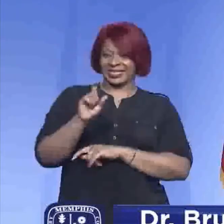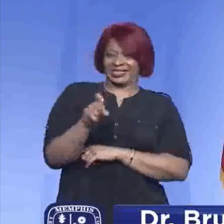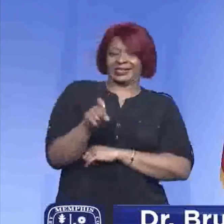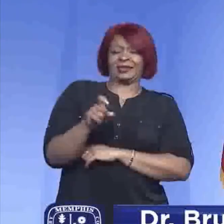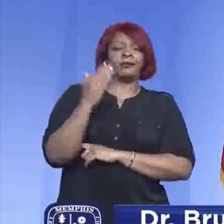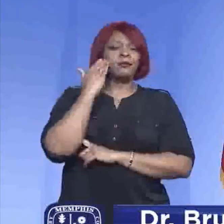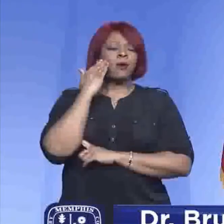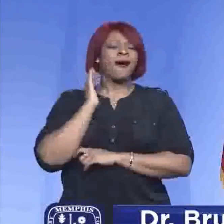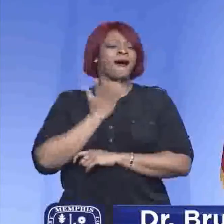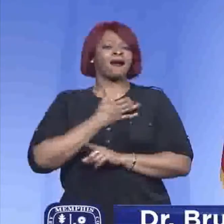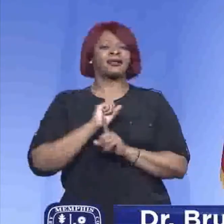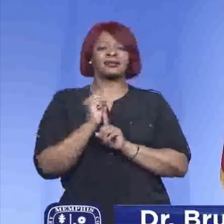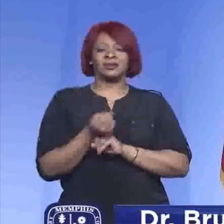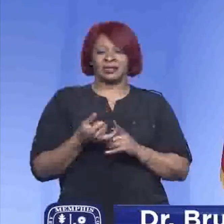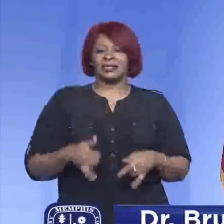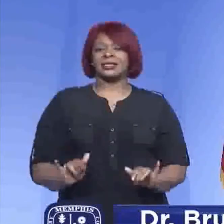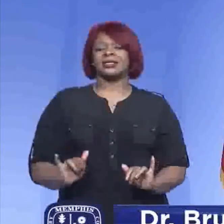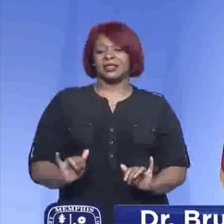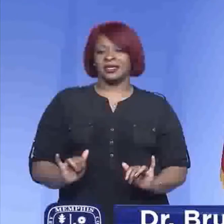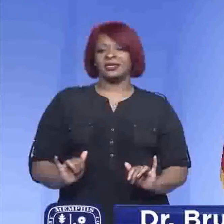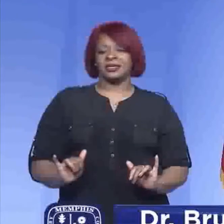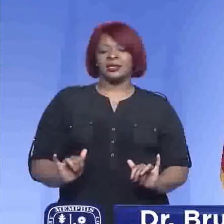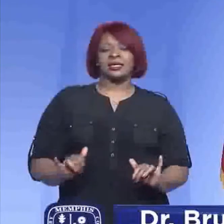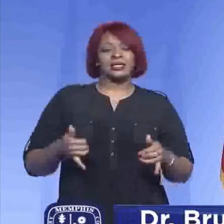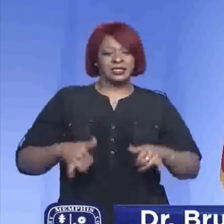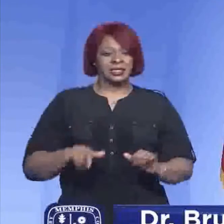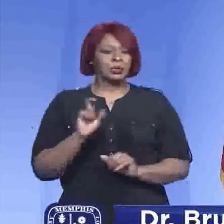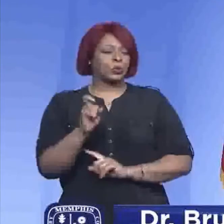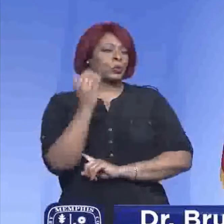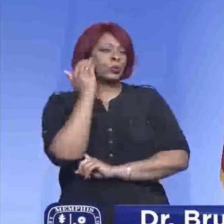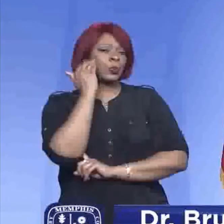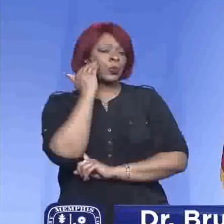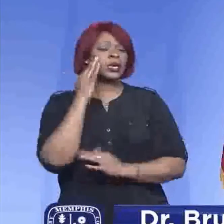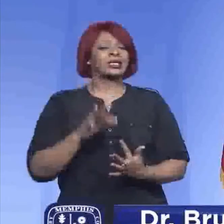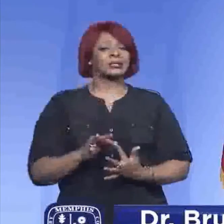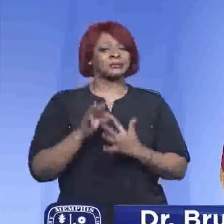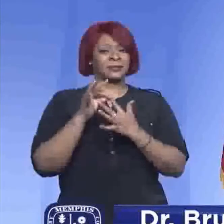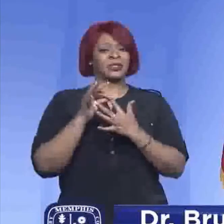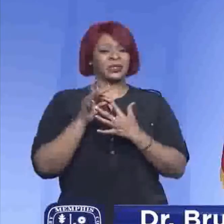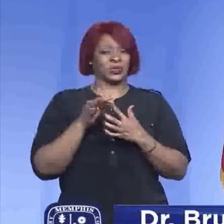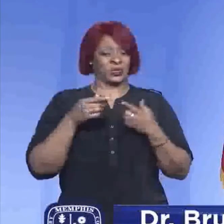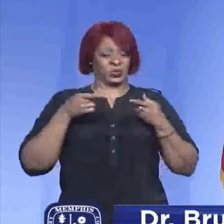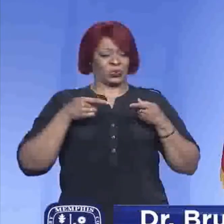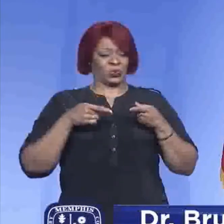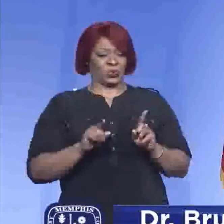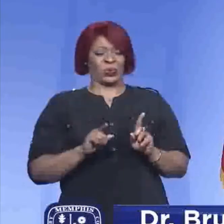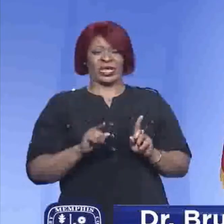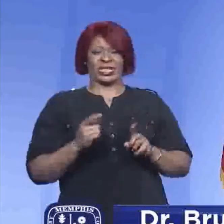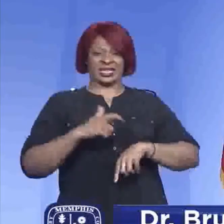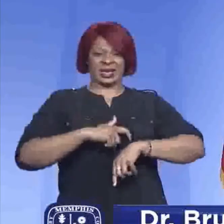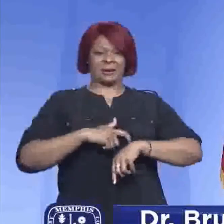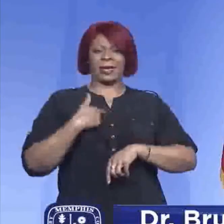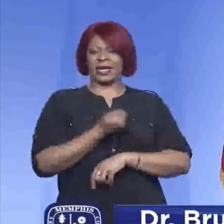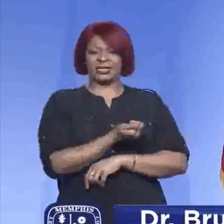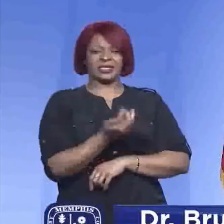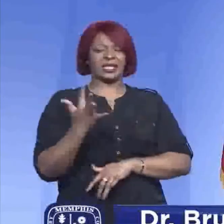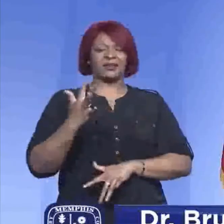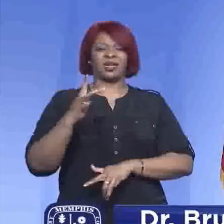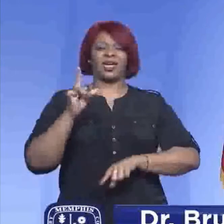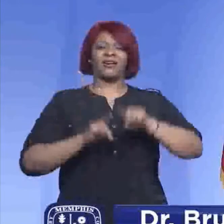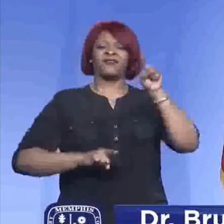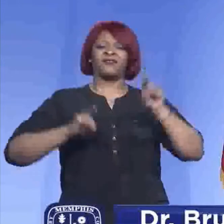to know our status. We still need to know, especially in light of the fact that we have several